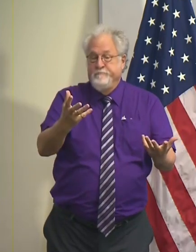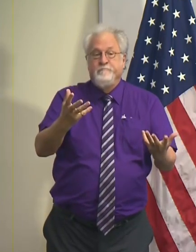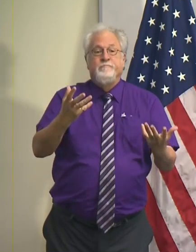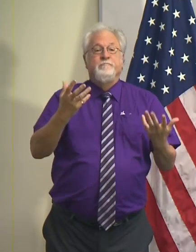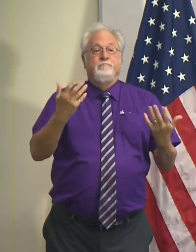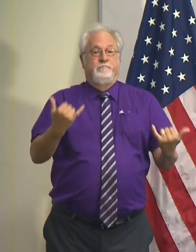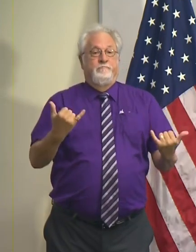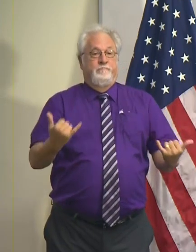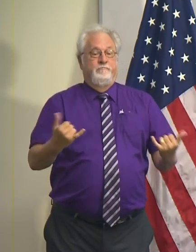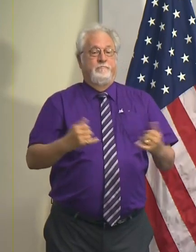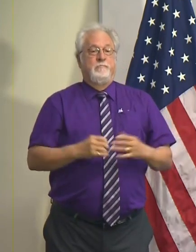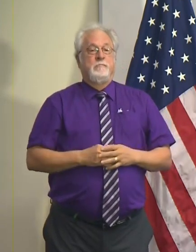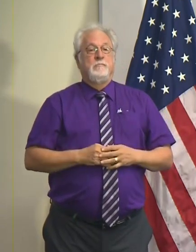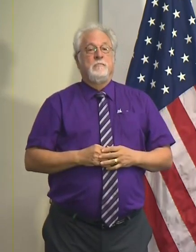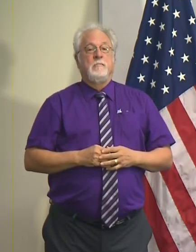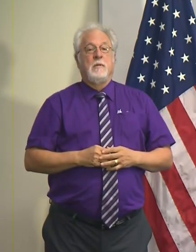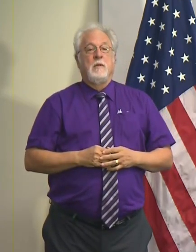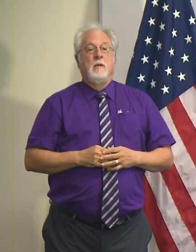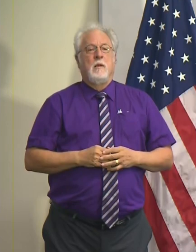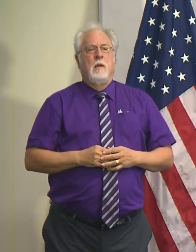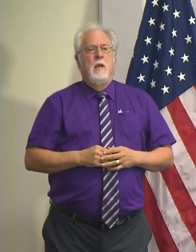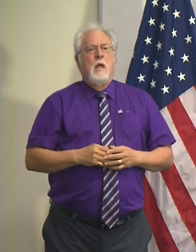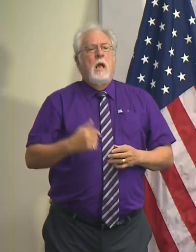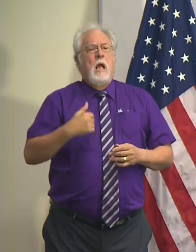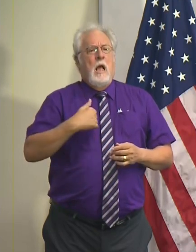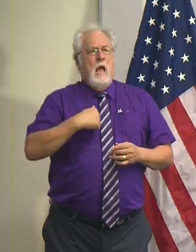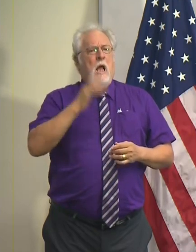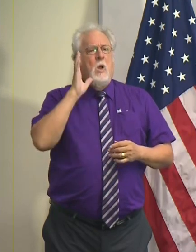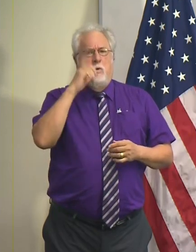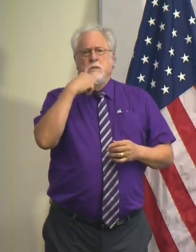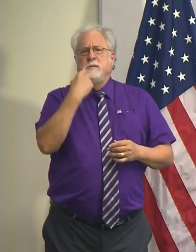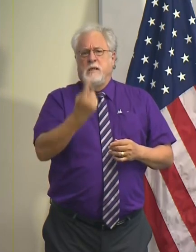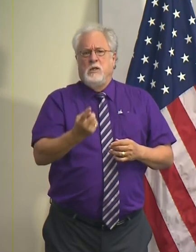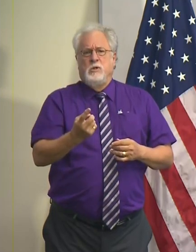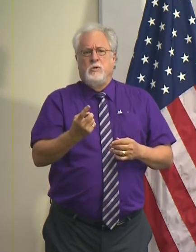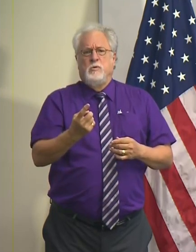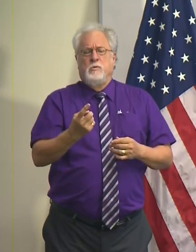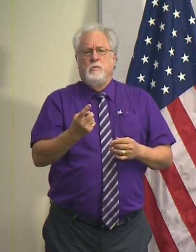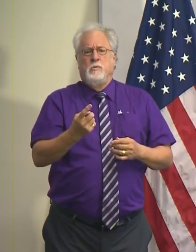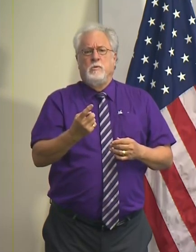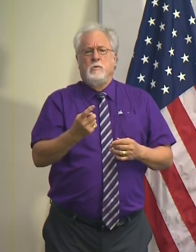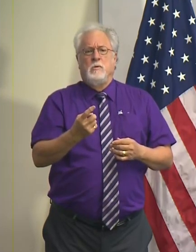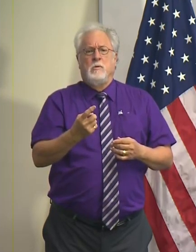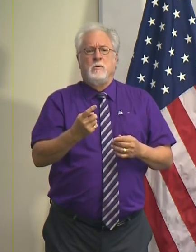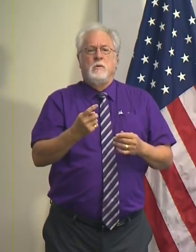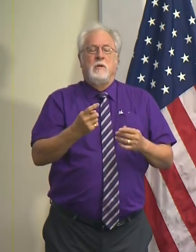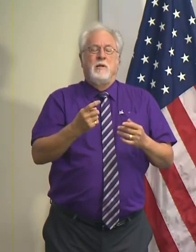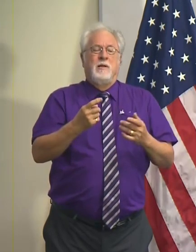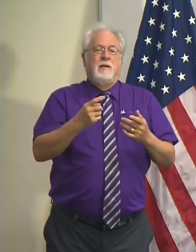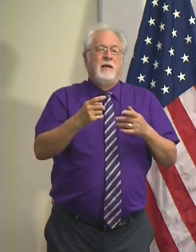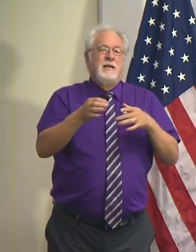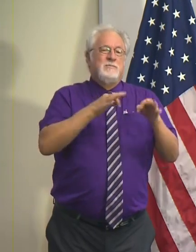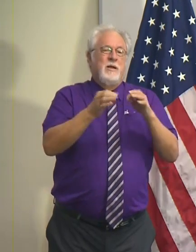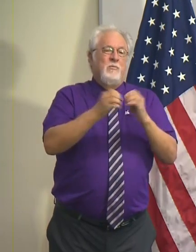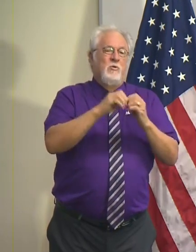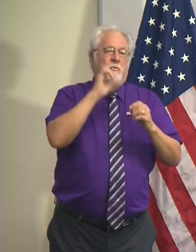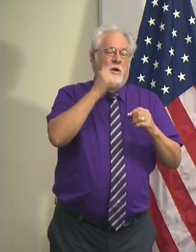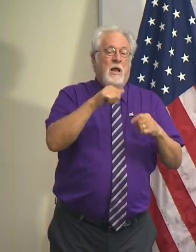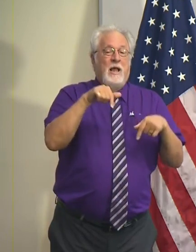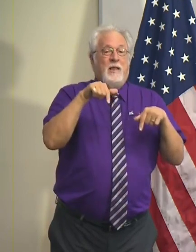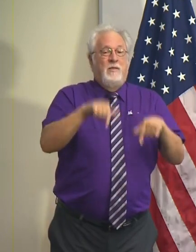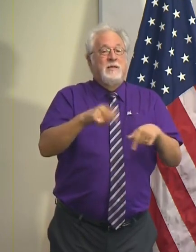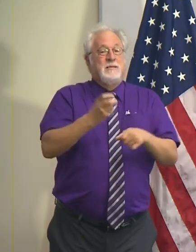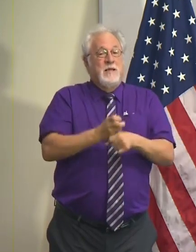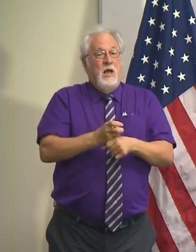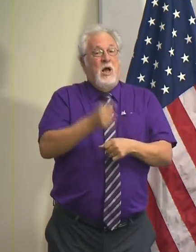all right now. I will tell you, for reasons that I'll get more into tomorrow, this was probably